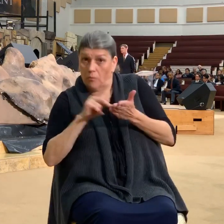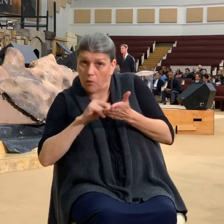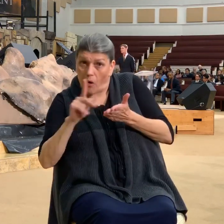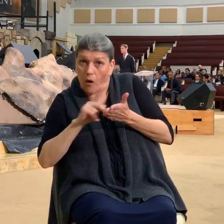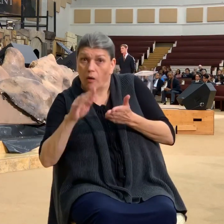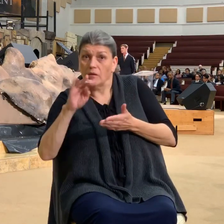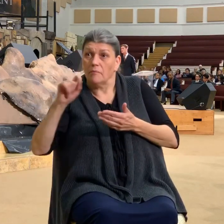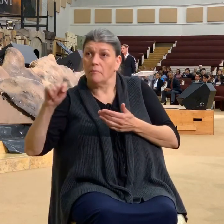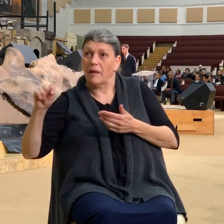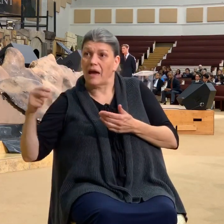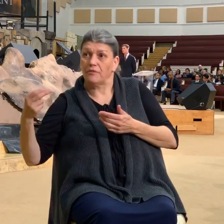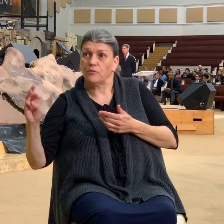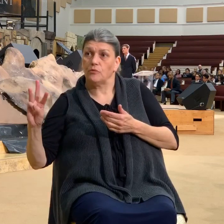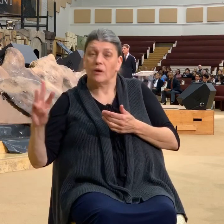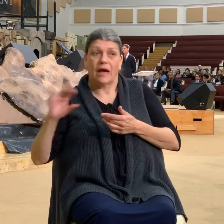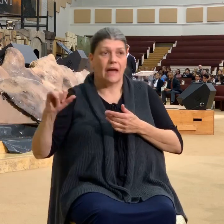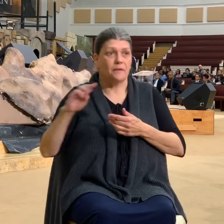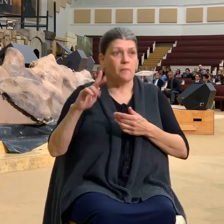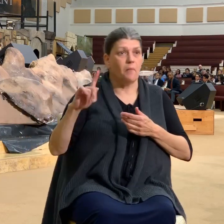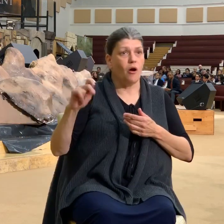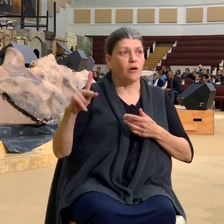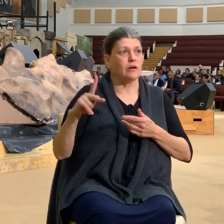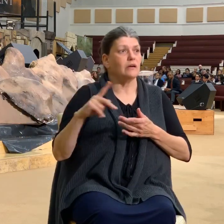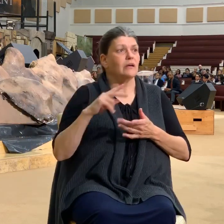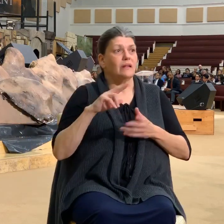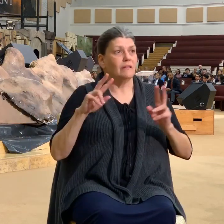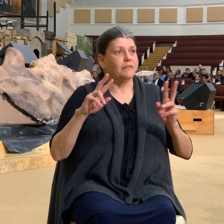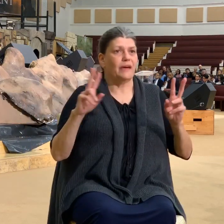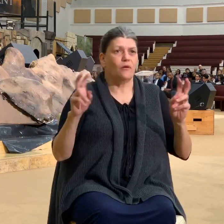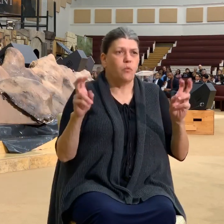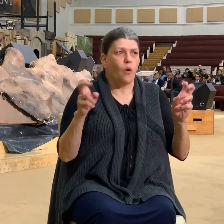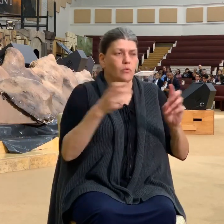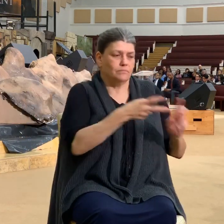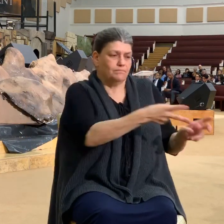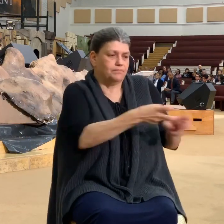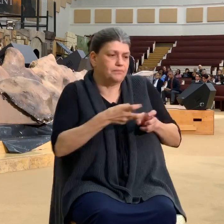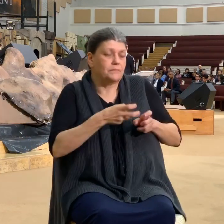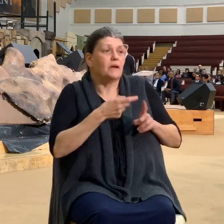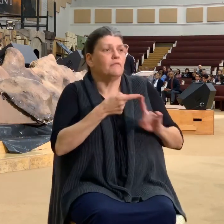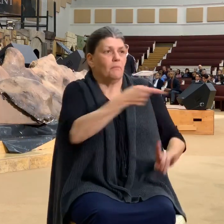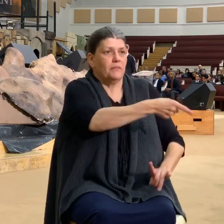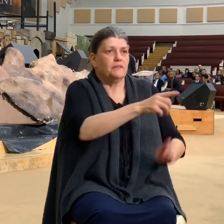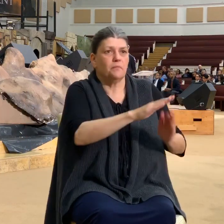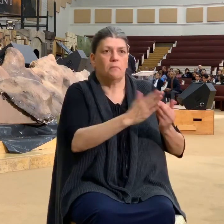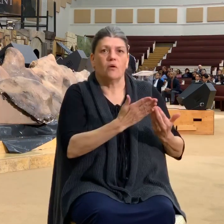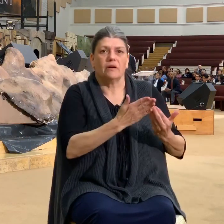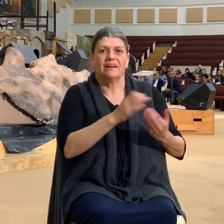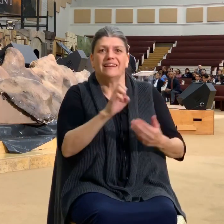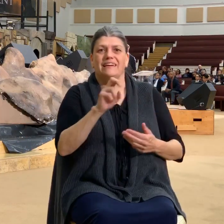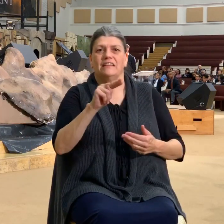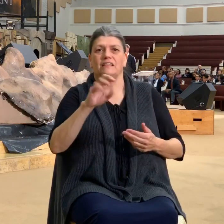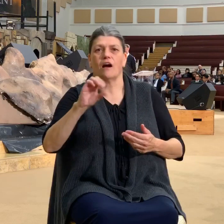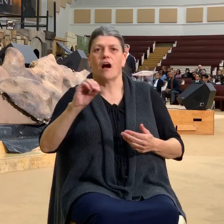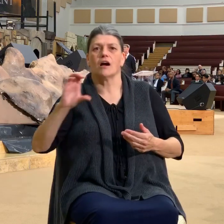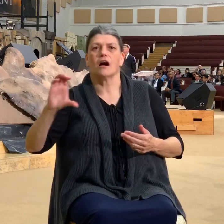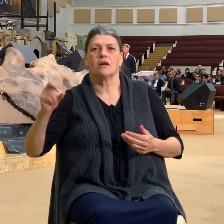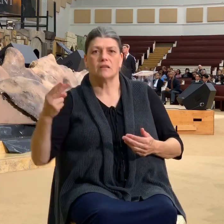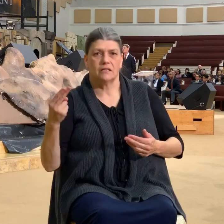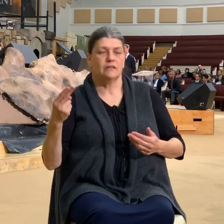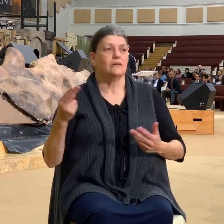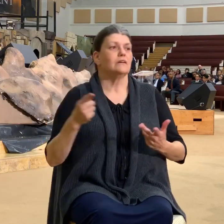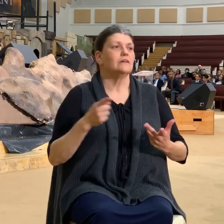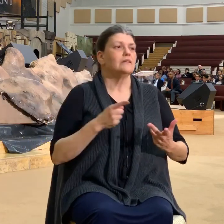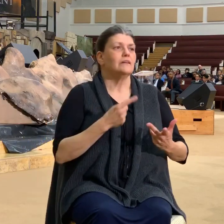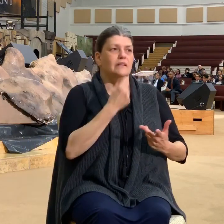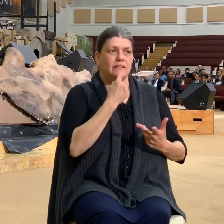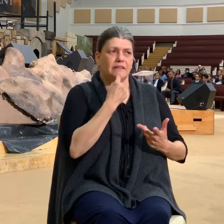Mark. You can see Peter quotes directly, Jude quotes directly from this book. What did the book say? It tracks right along with a